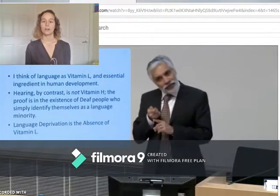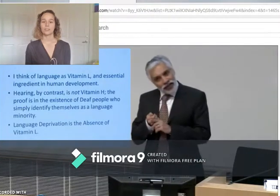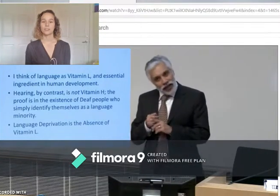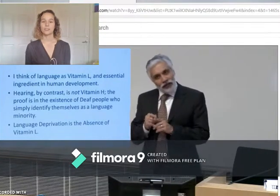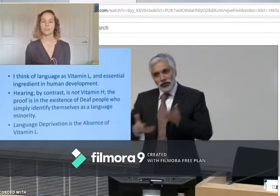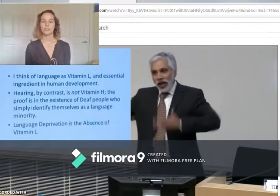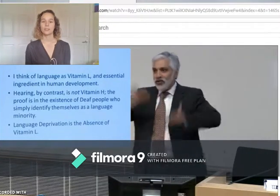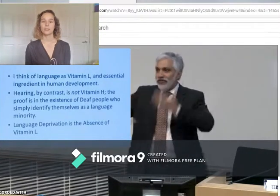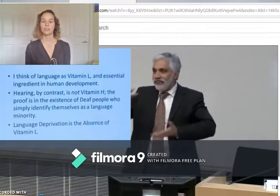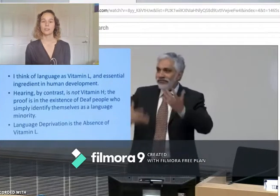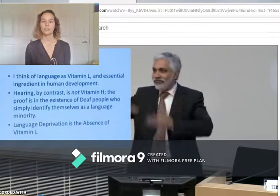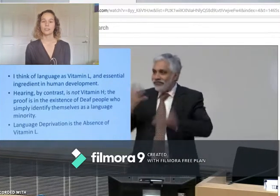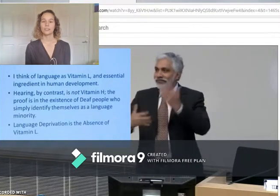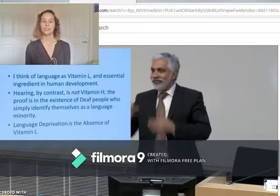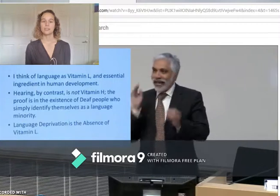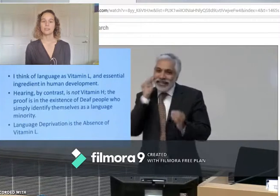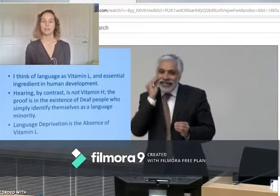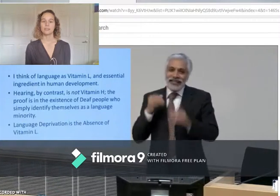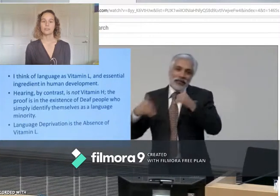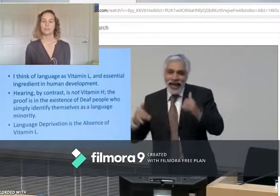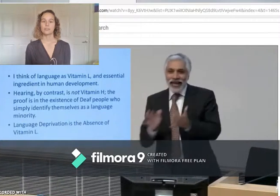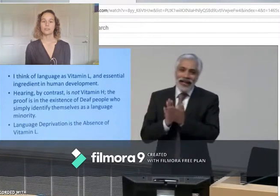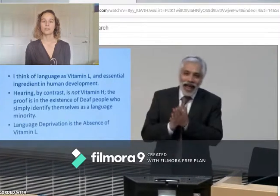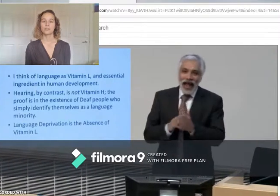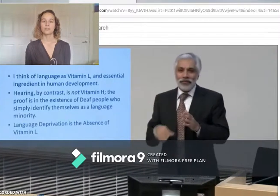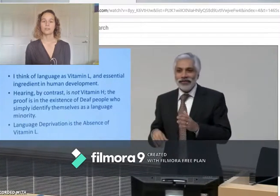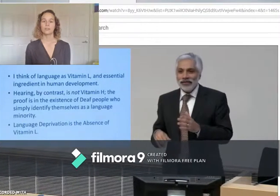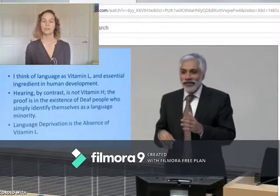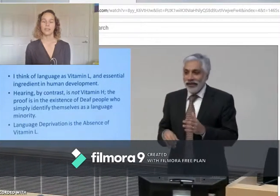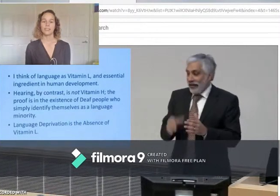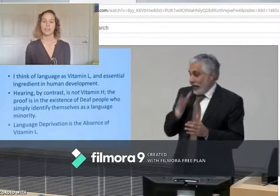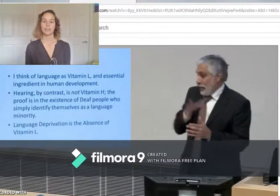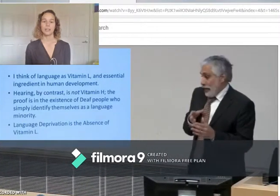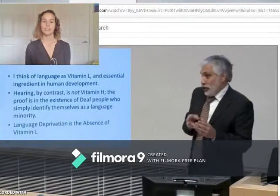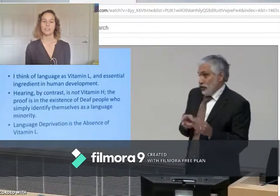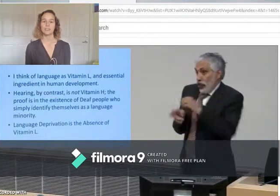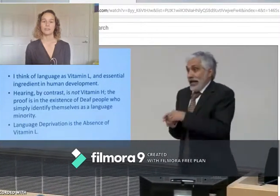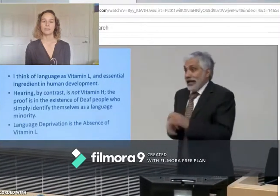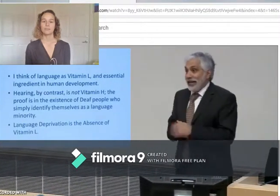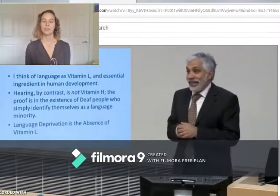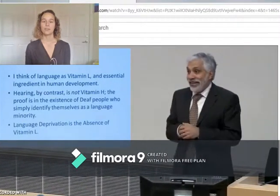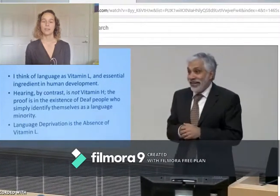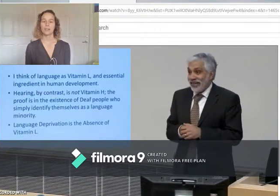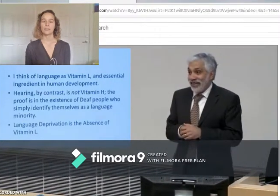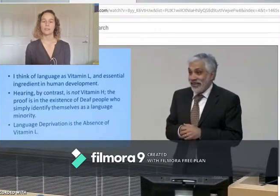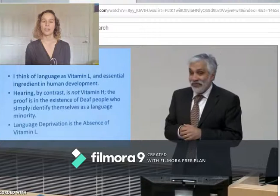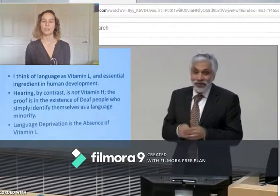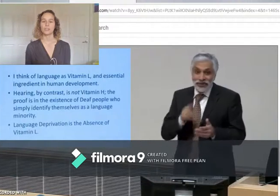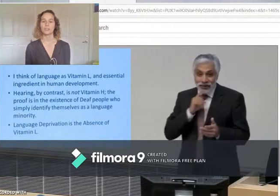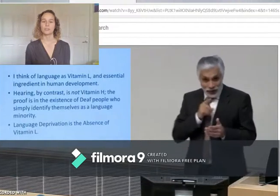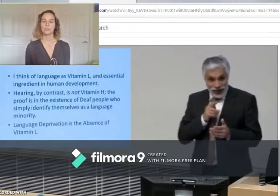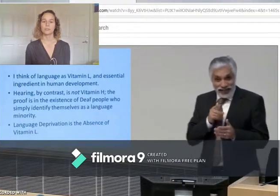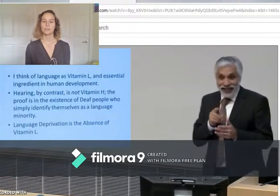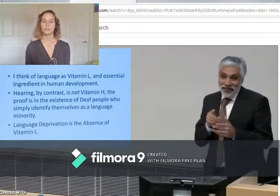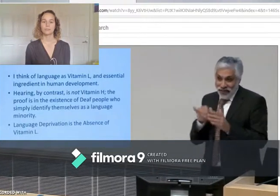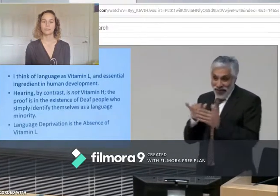They did not talk. The kids themselves played together, laughed together. They had their own